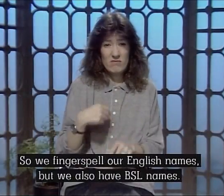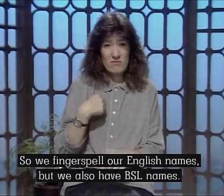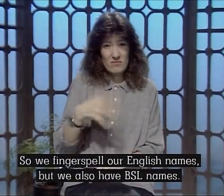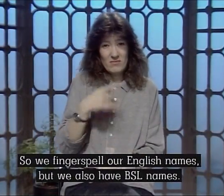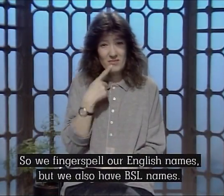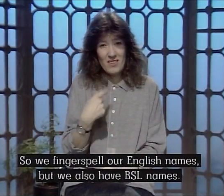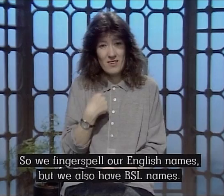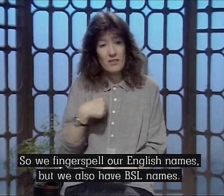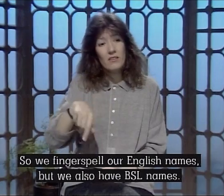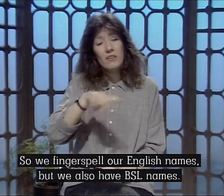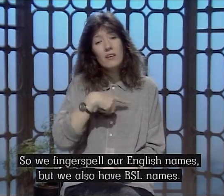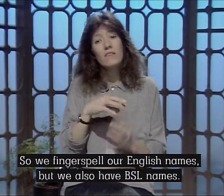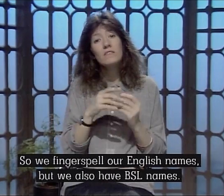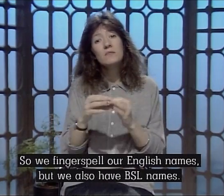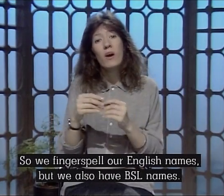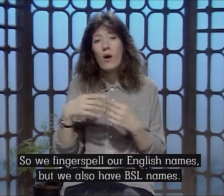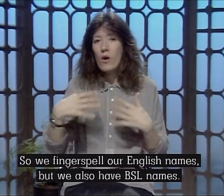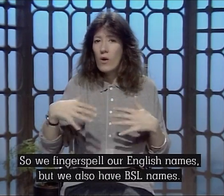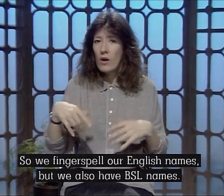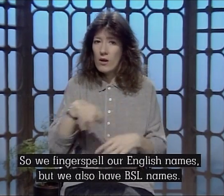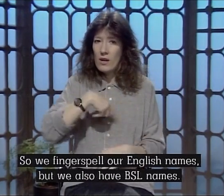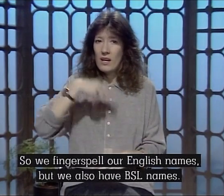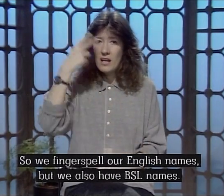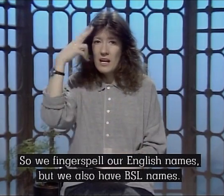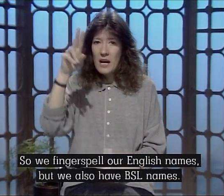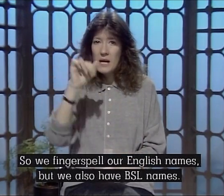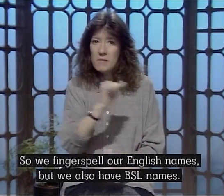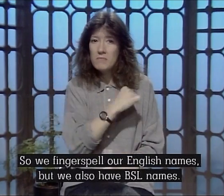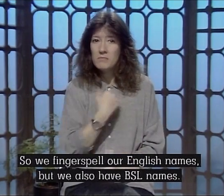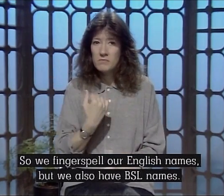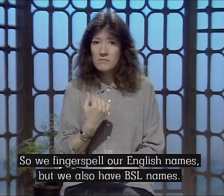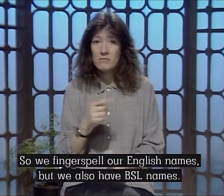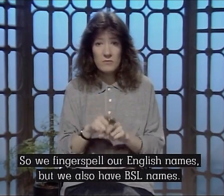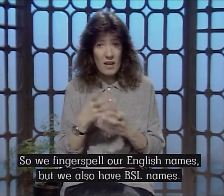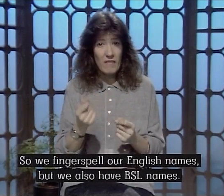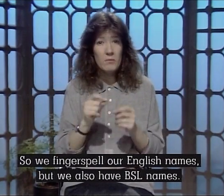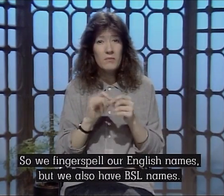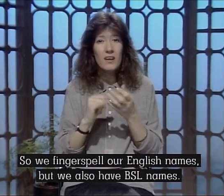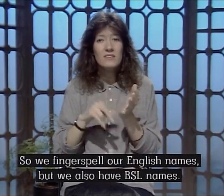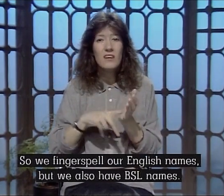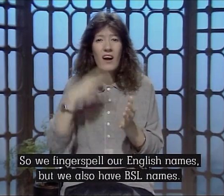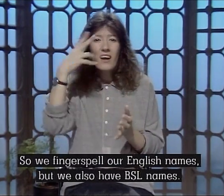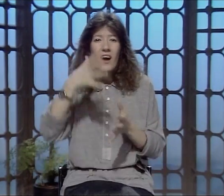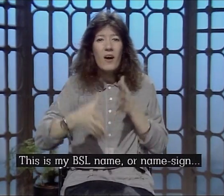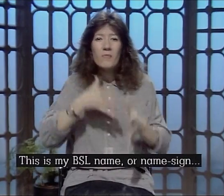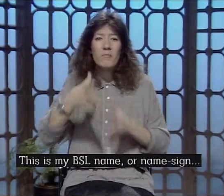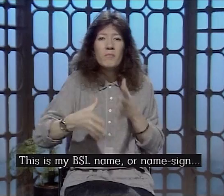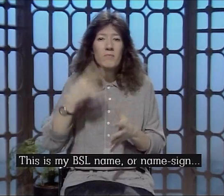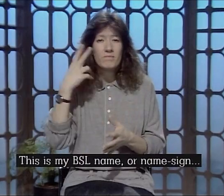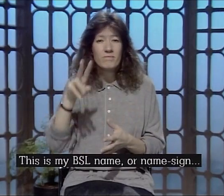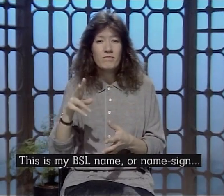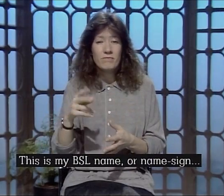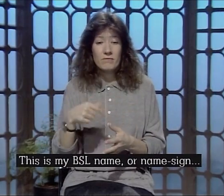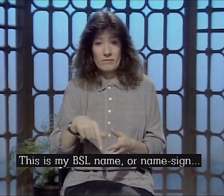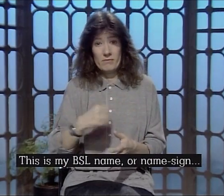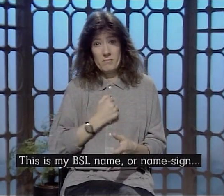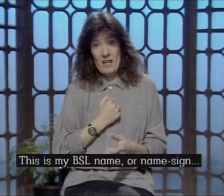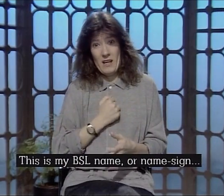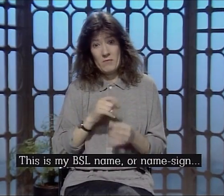So, as I said, we fingerspell our English names, but we also have BSL names, or name signs. This is